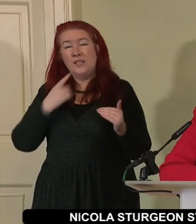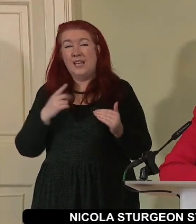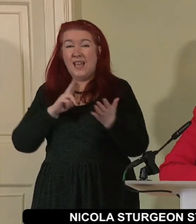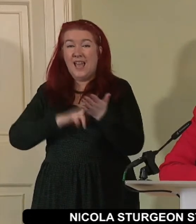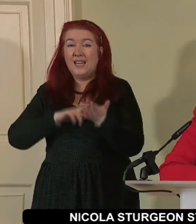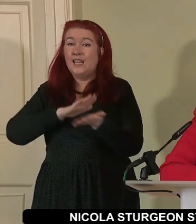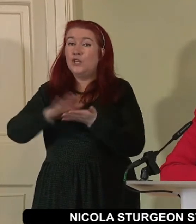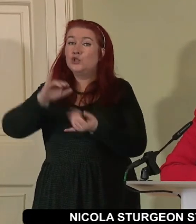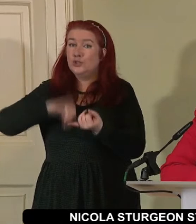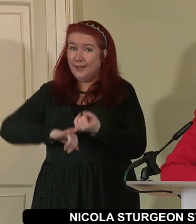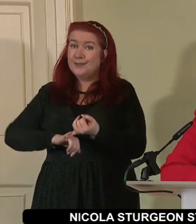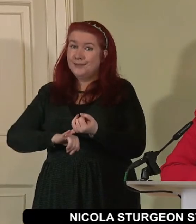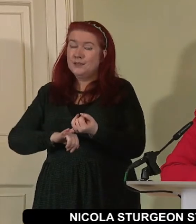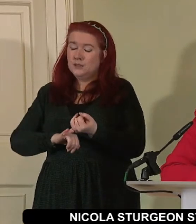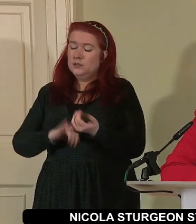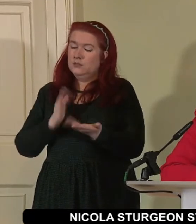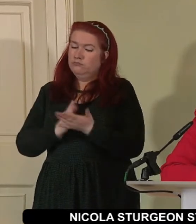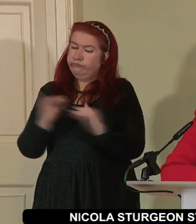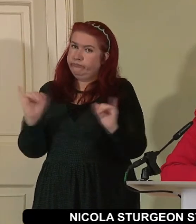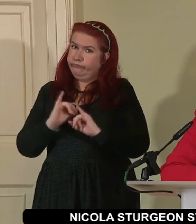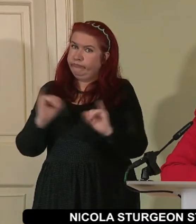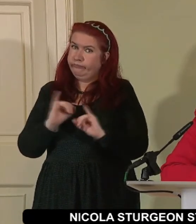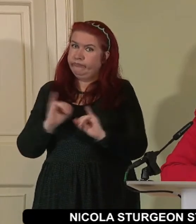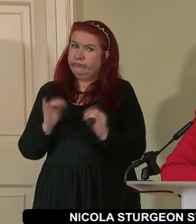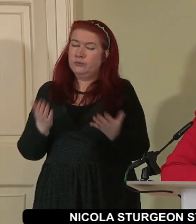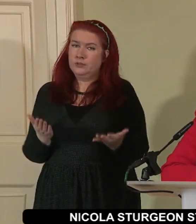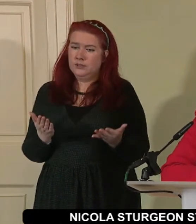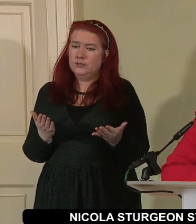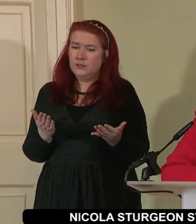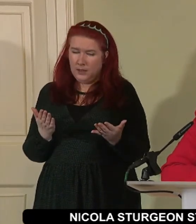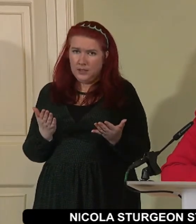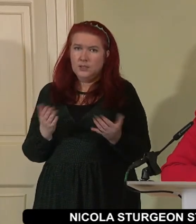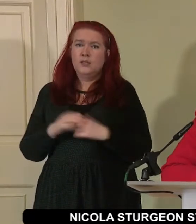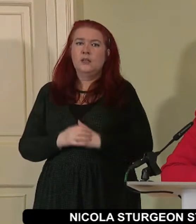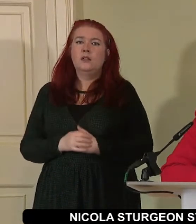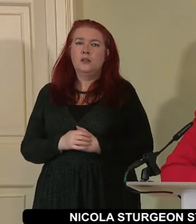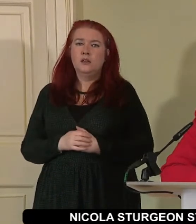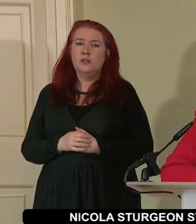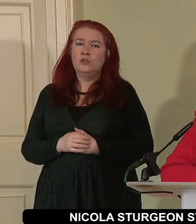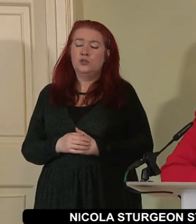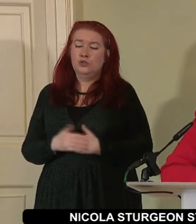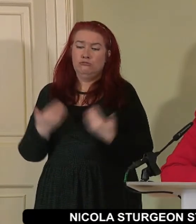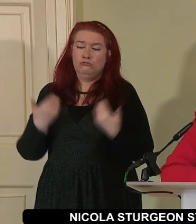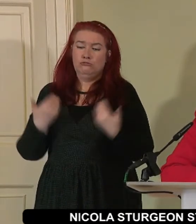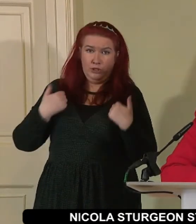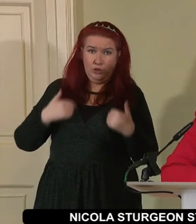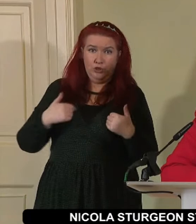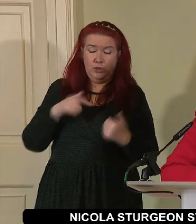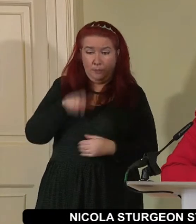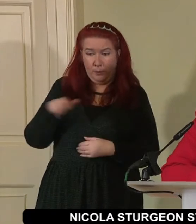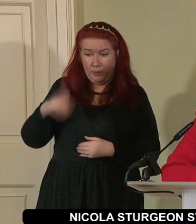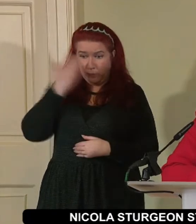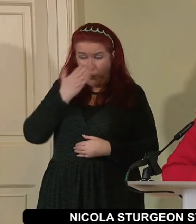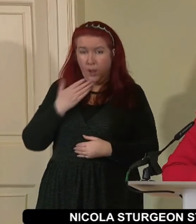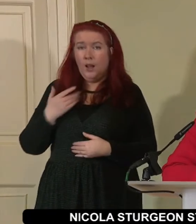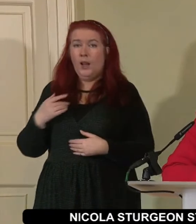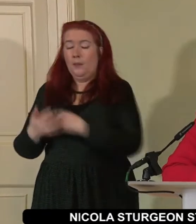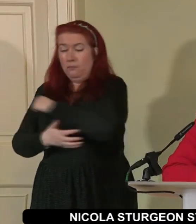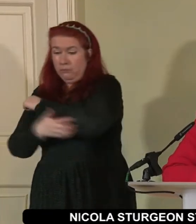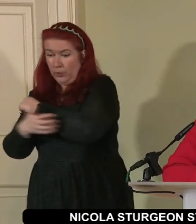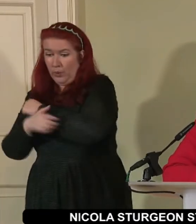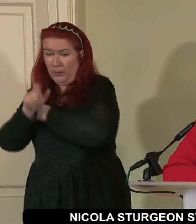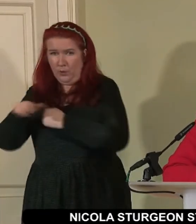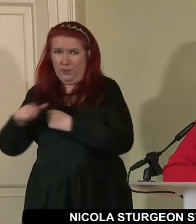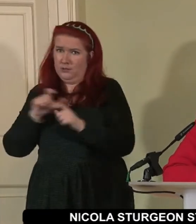really serious situation. The attainment gap between rich and poor pupils, which you'd said was one of your core